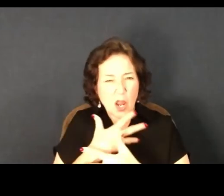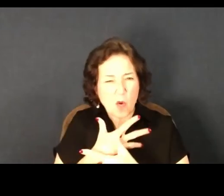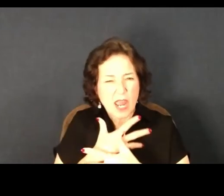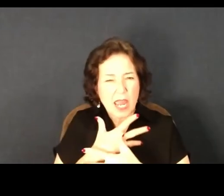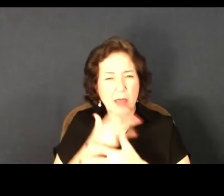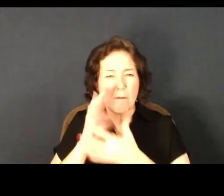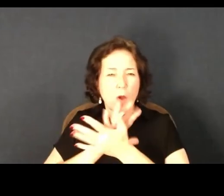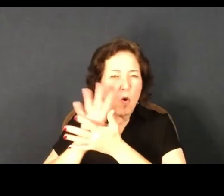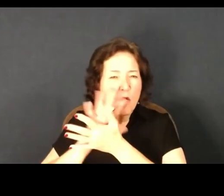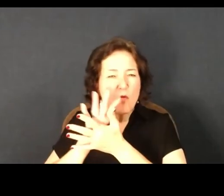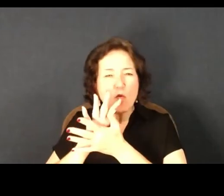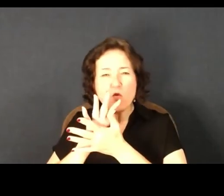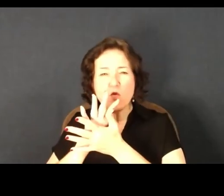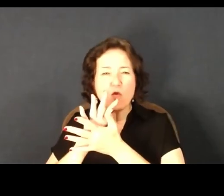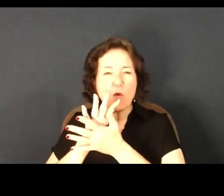Movie